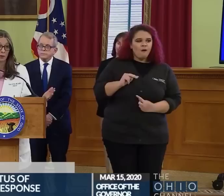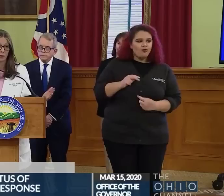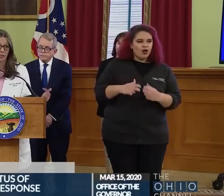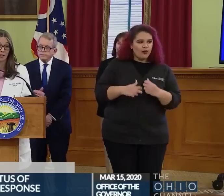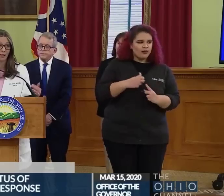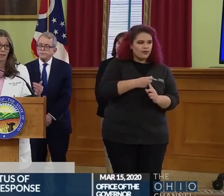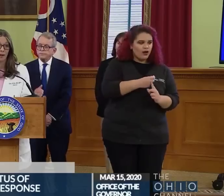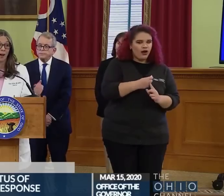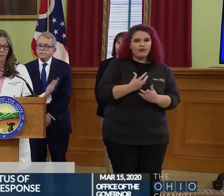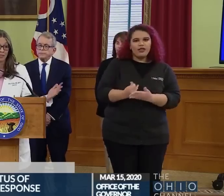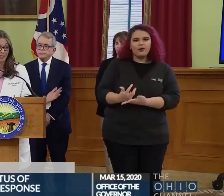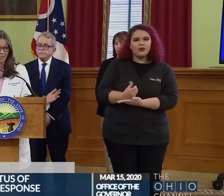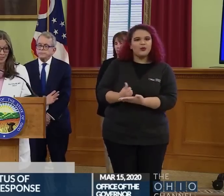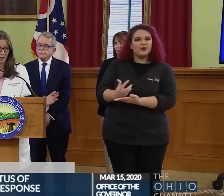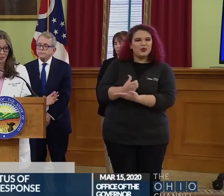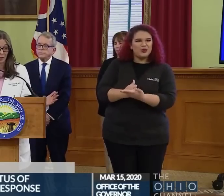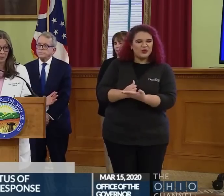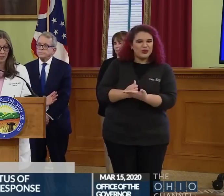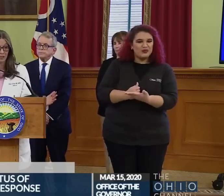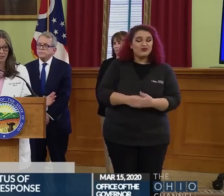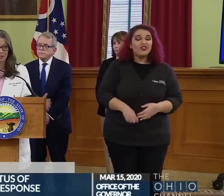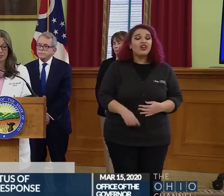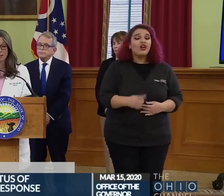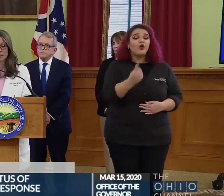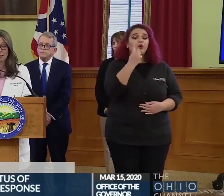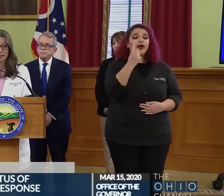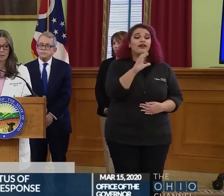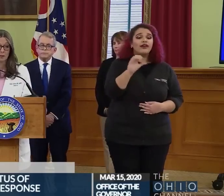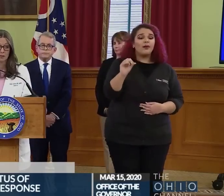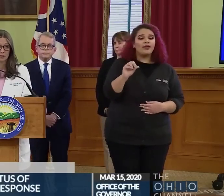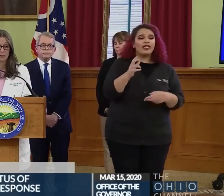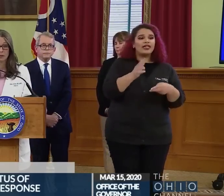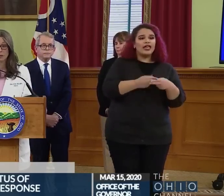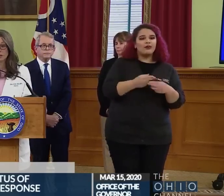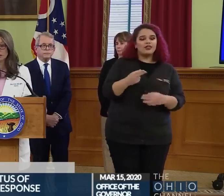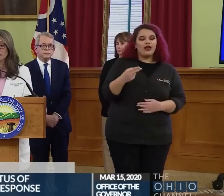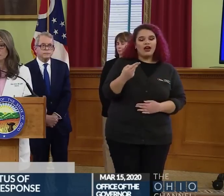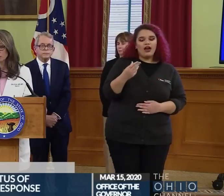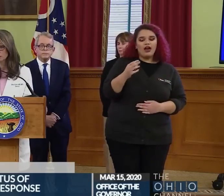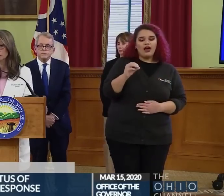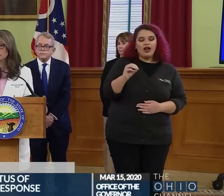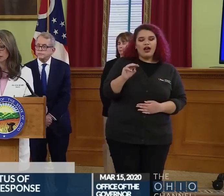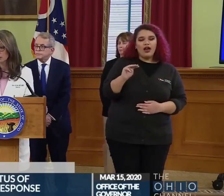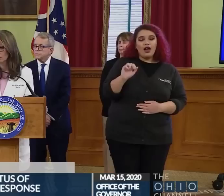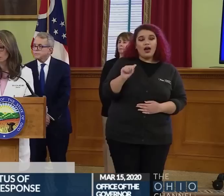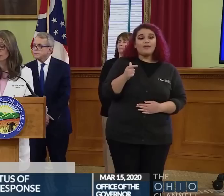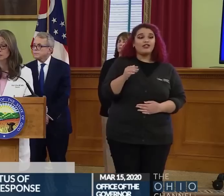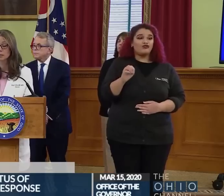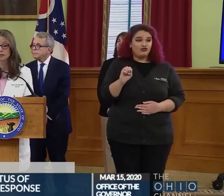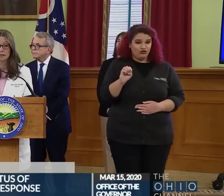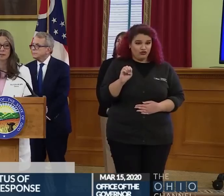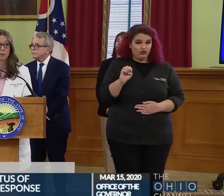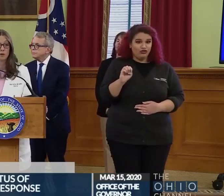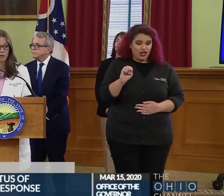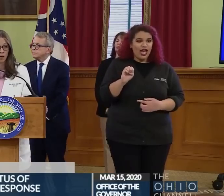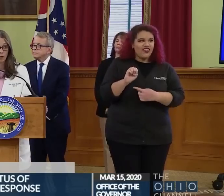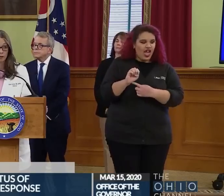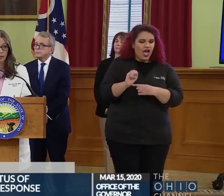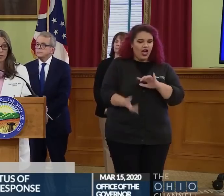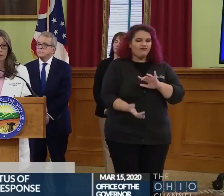out to by Homage, a t-shirt company here, thinking of doing something where the proceeds would help. And so I think this